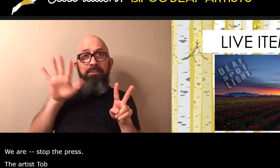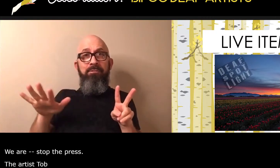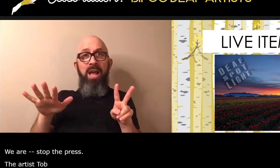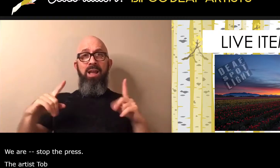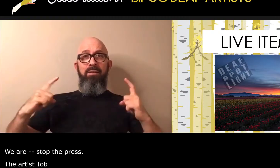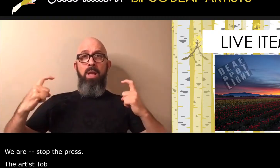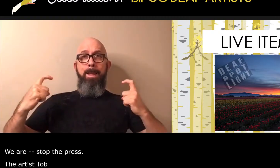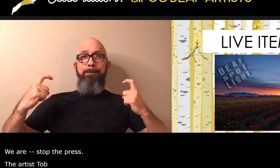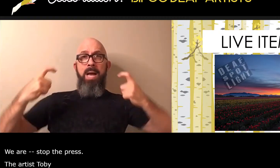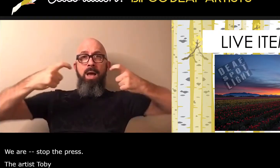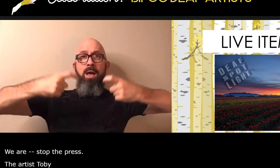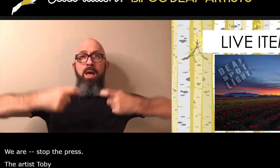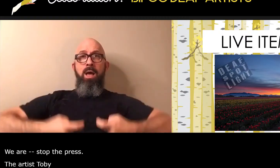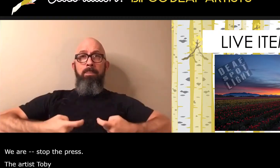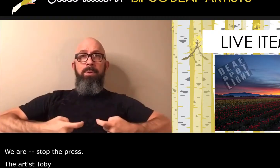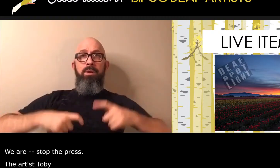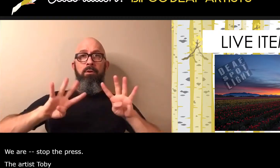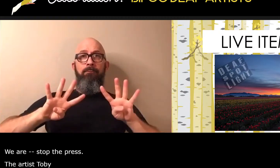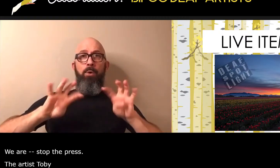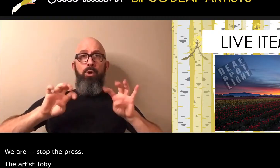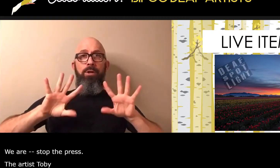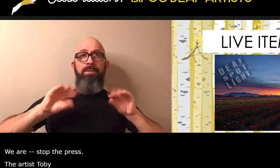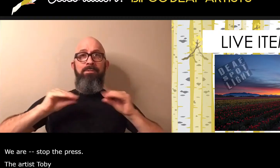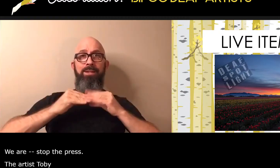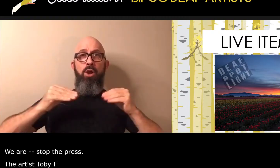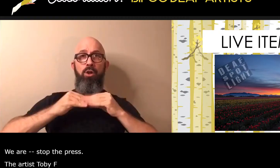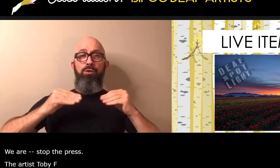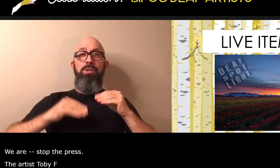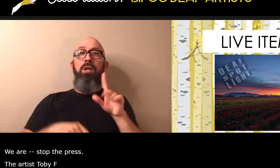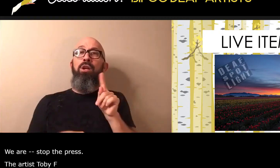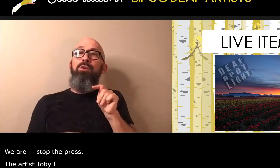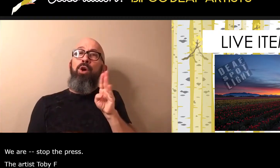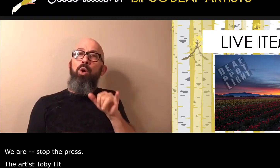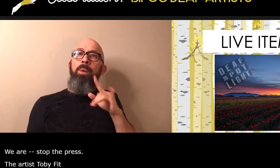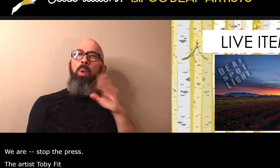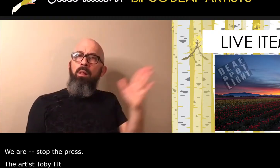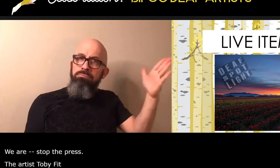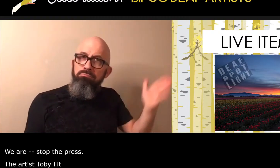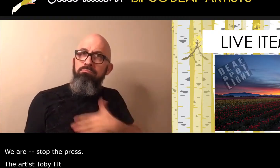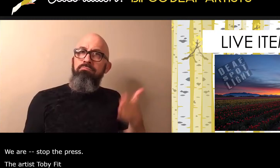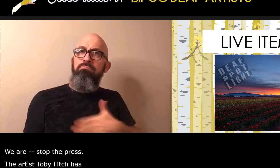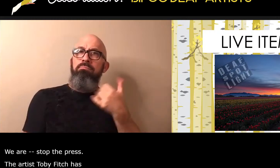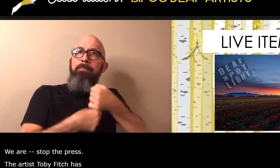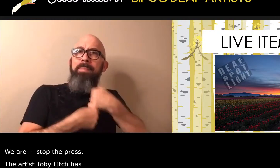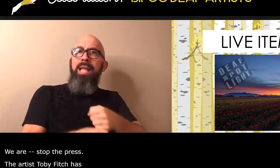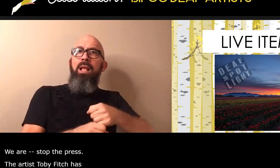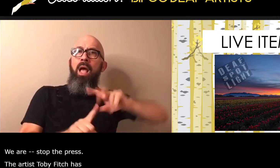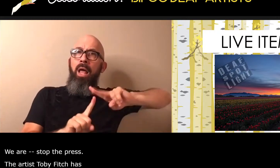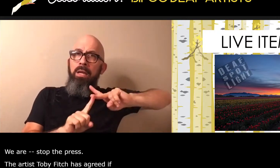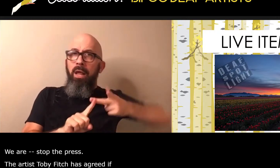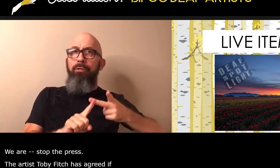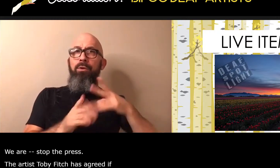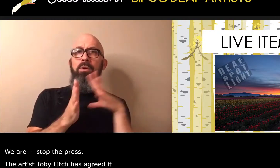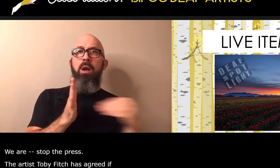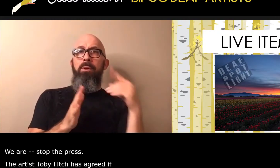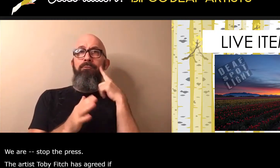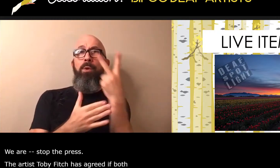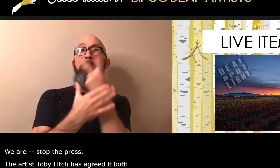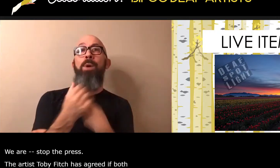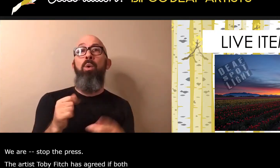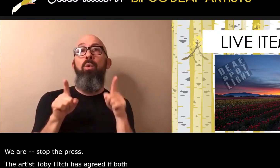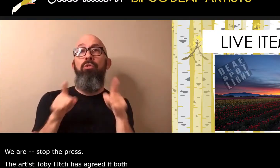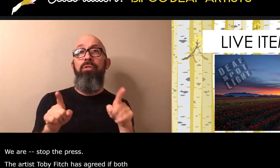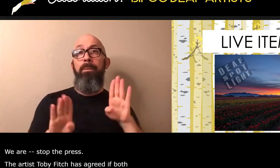that if both 102 and 155 donate $450, Toby will